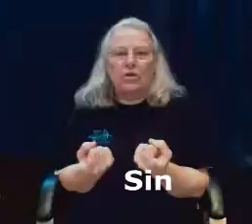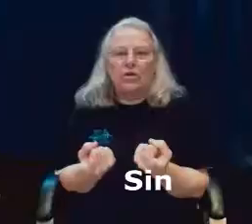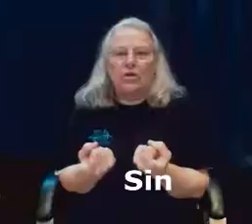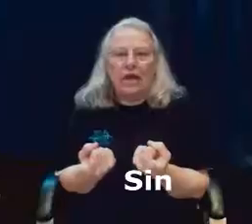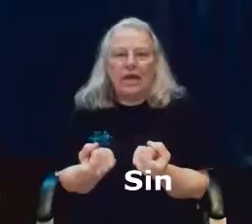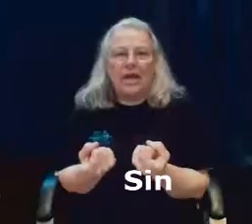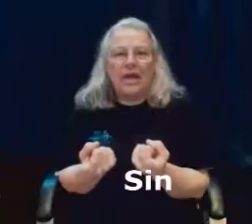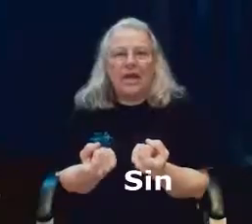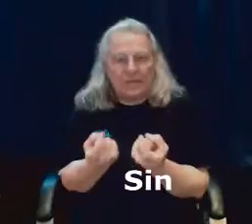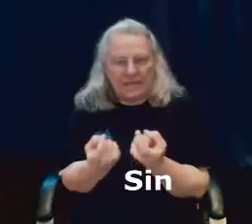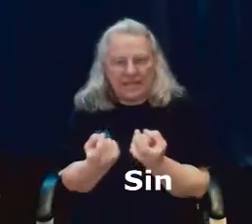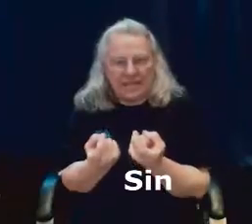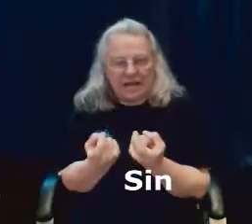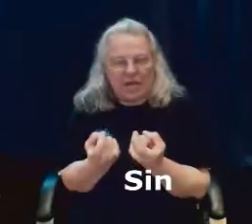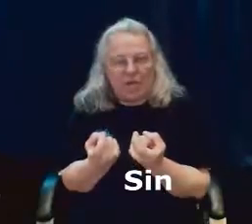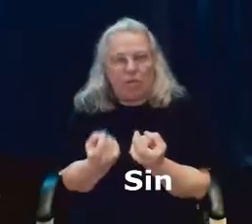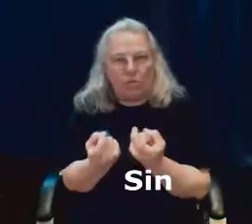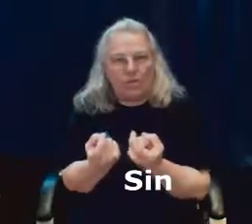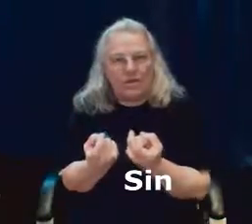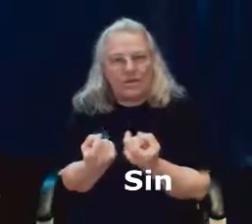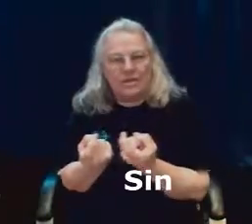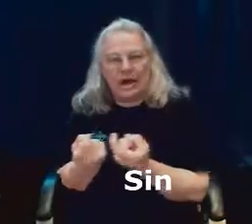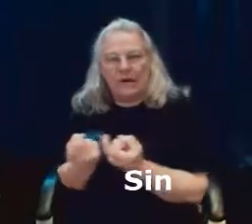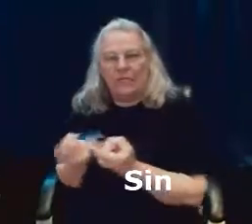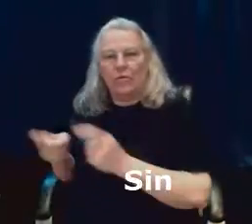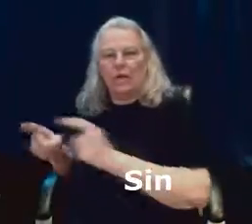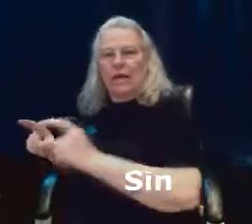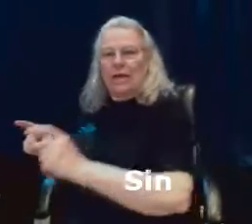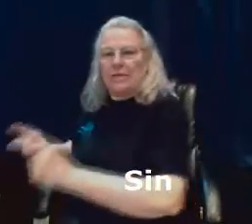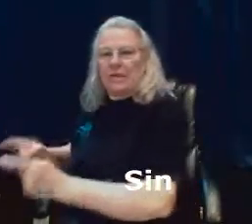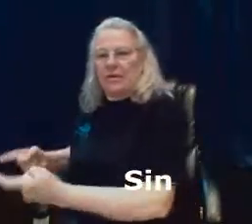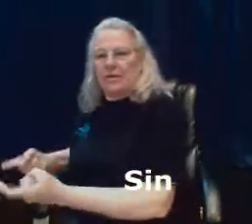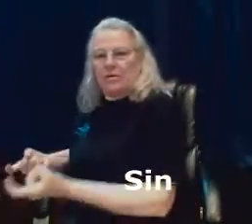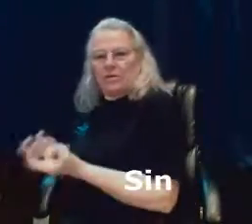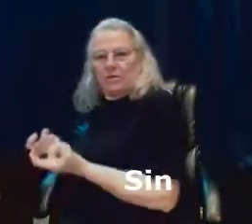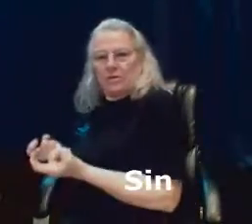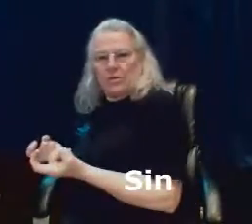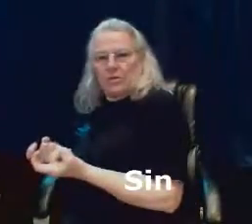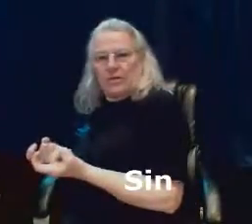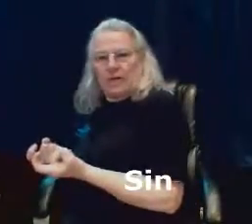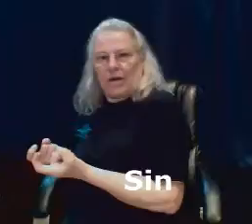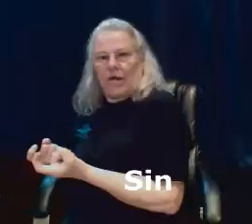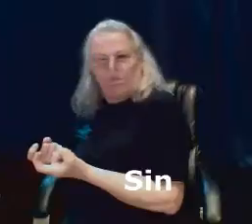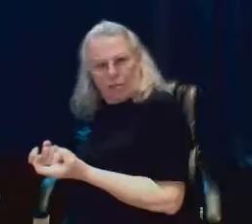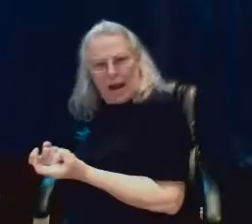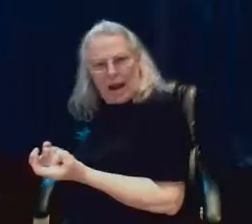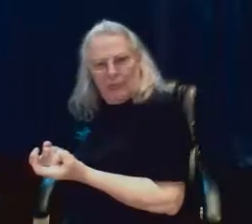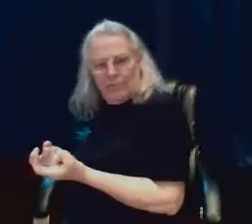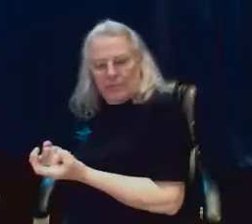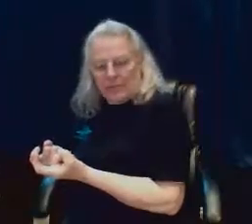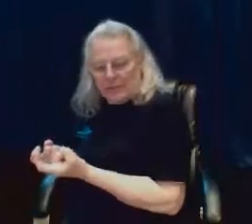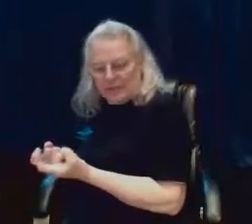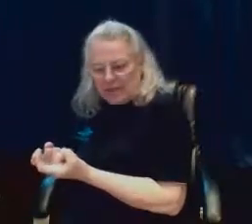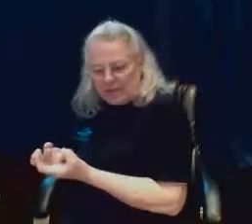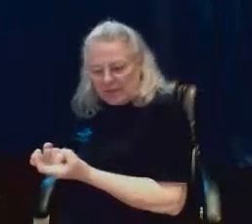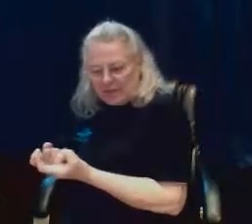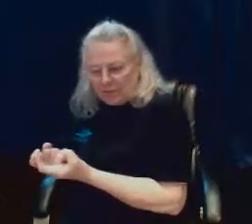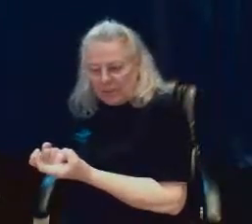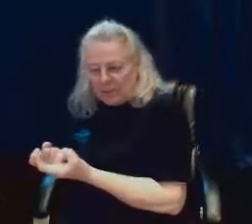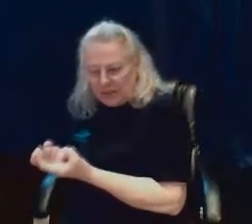and it's like you're taking and it's getting a hold of inside of you. It's like you can see it grab the insides because